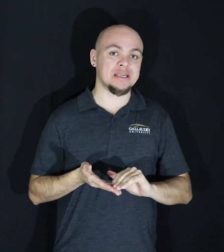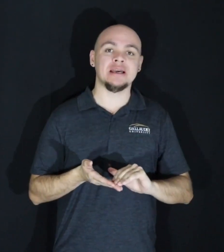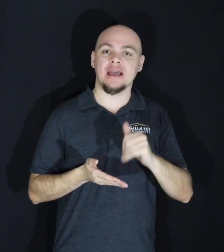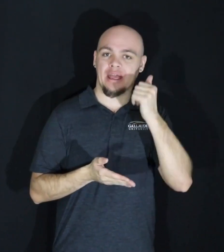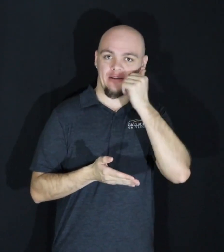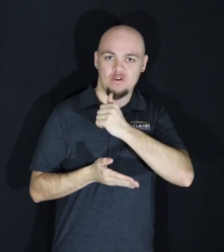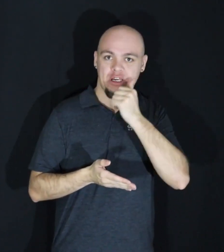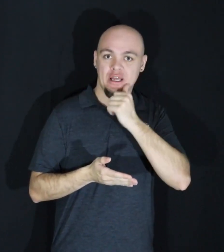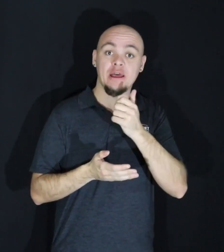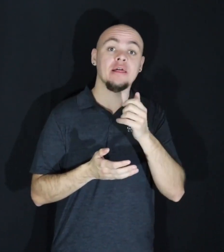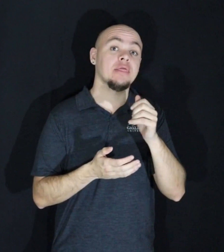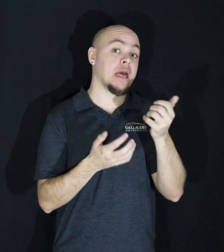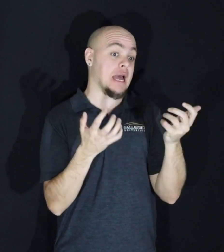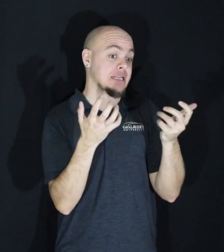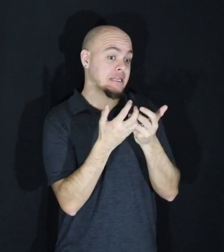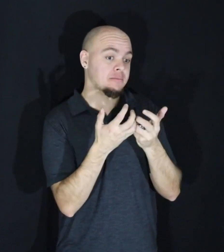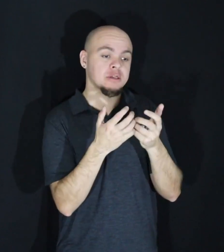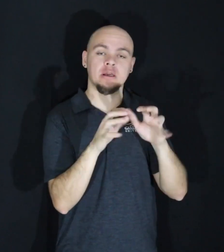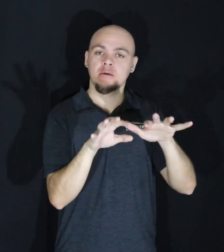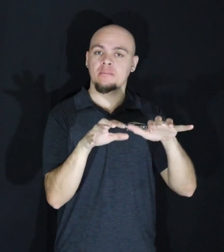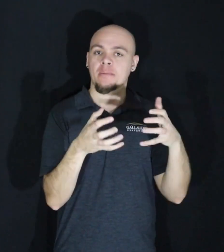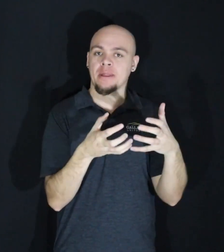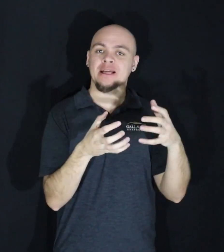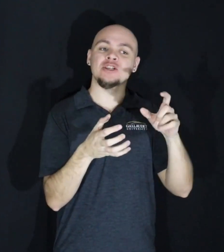adaptive population needs us the most.